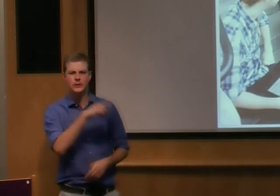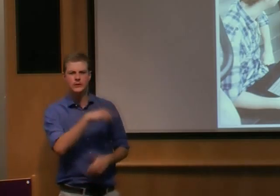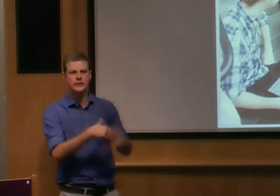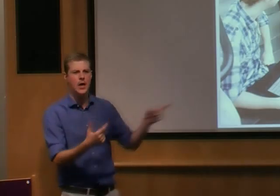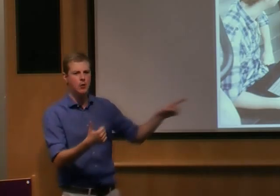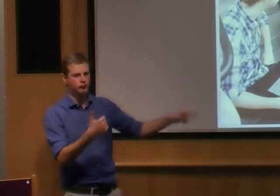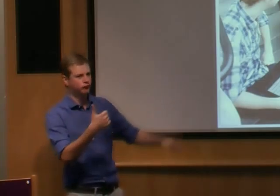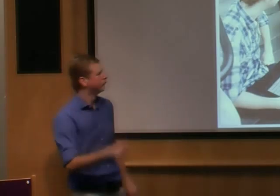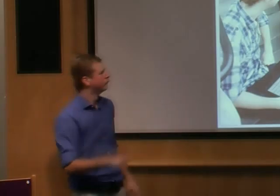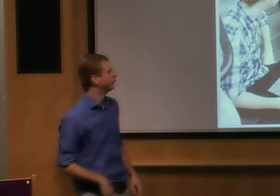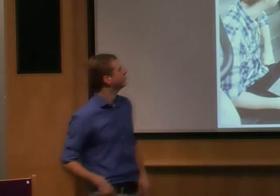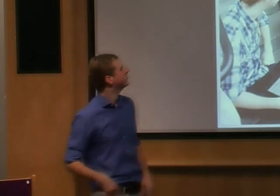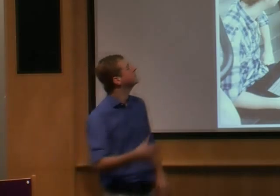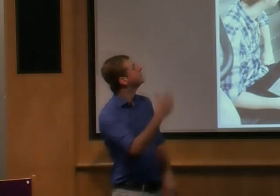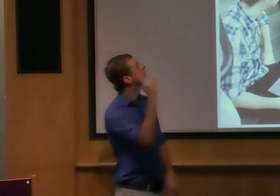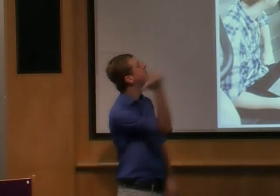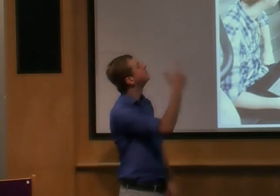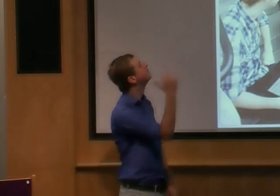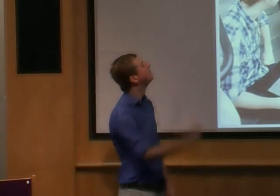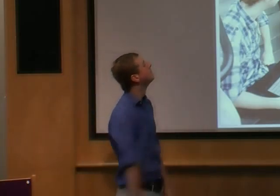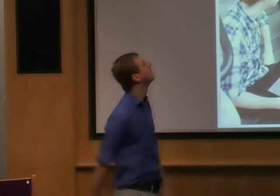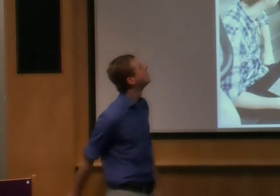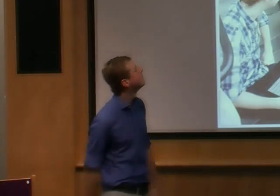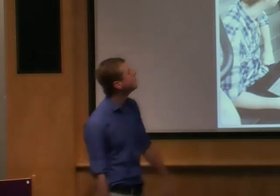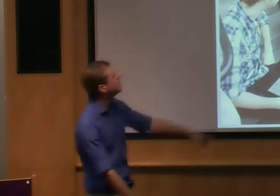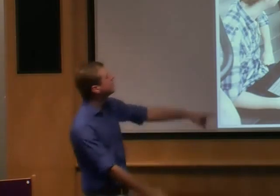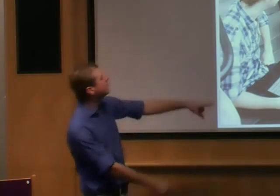there was 200, 300 people there on the day.